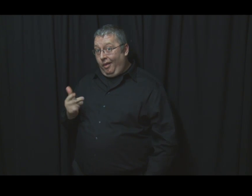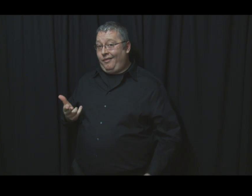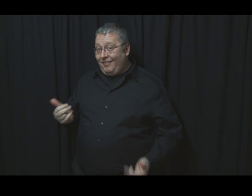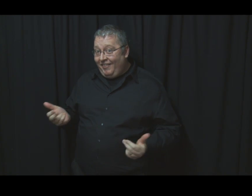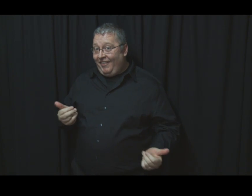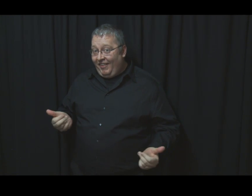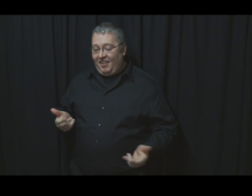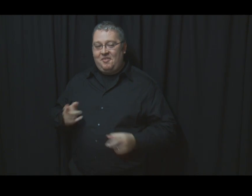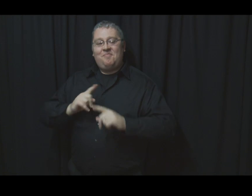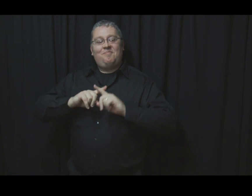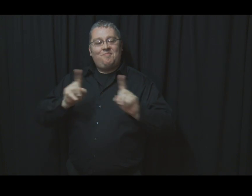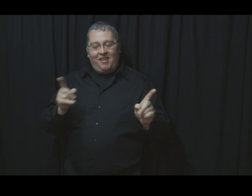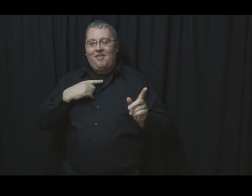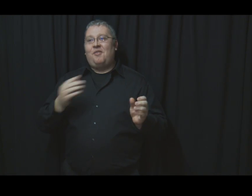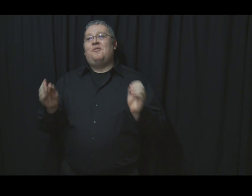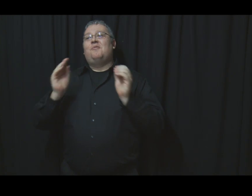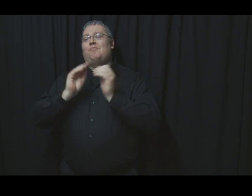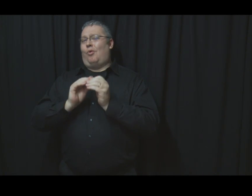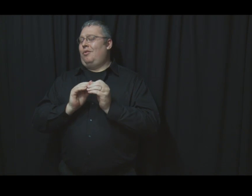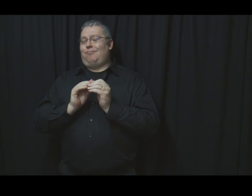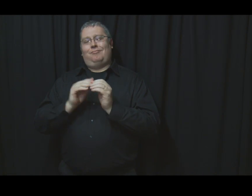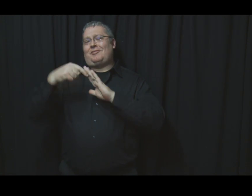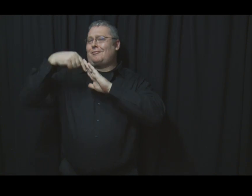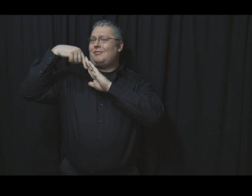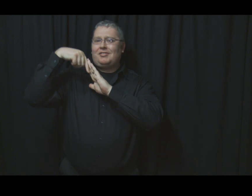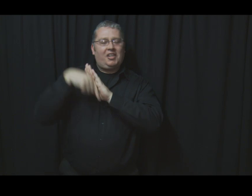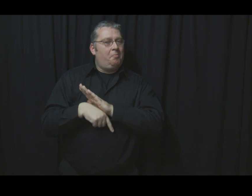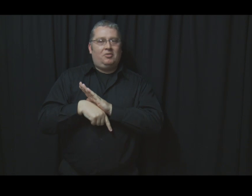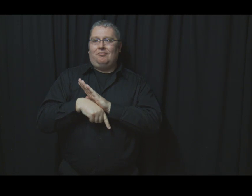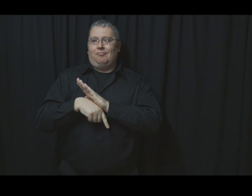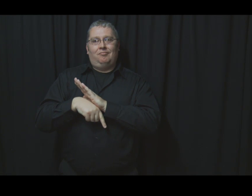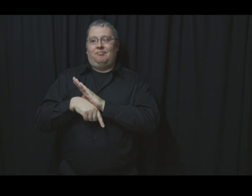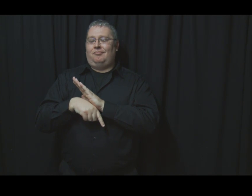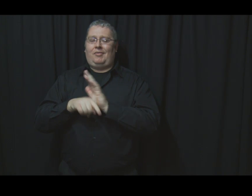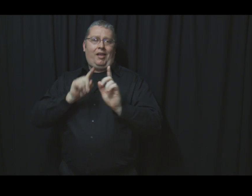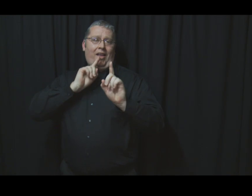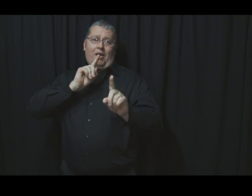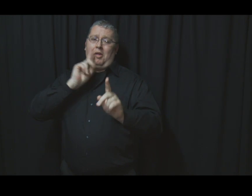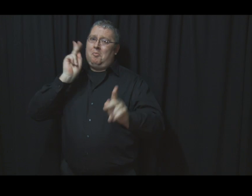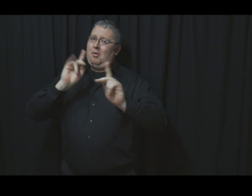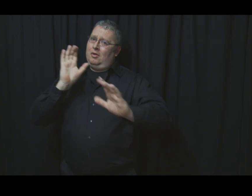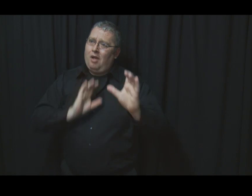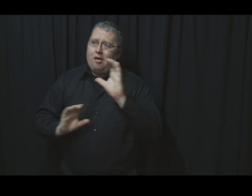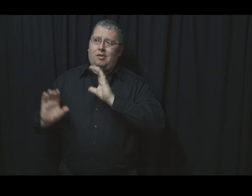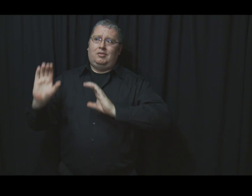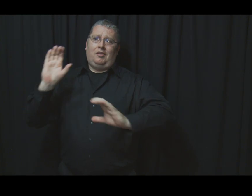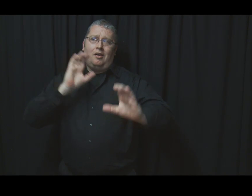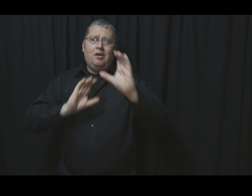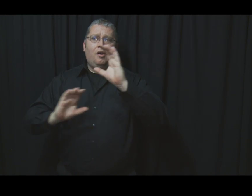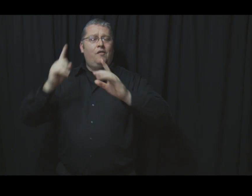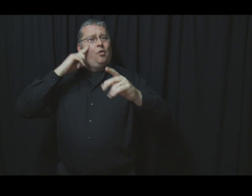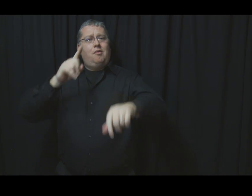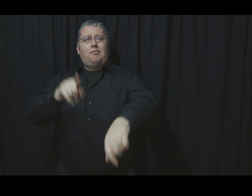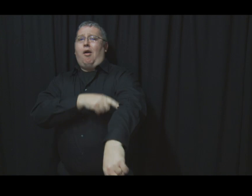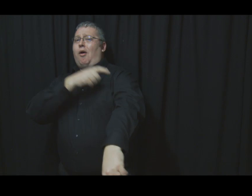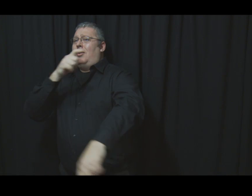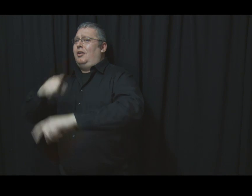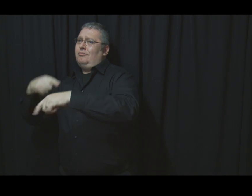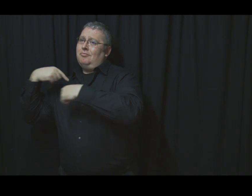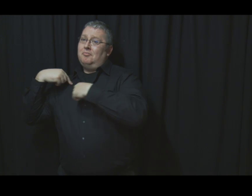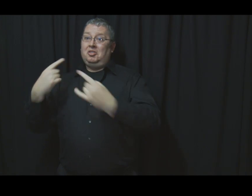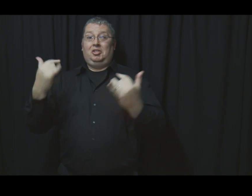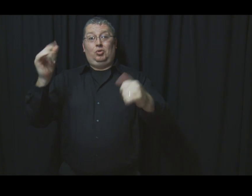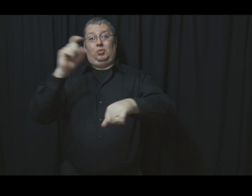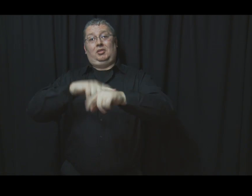But there is a much more profound, longer answer that people have sought after for a long time. So tonight's question to be